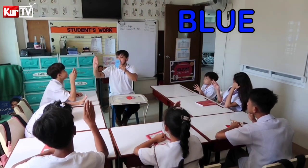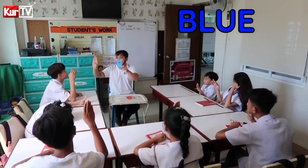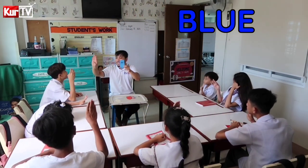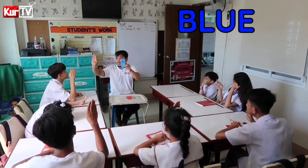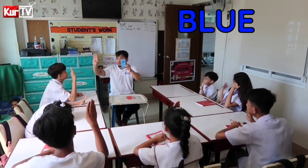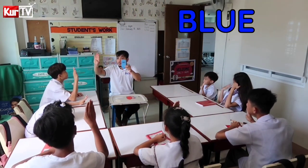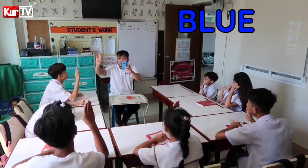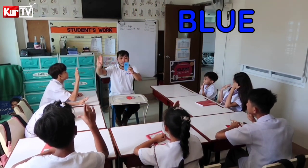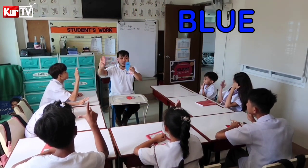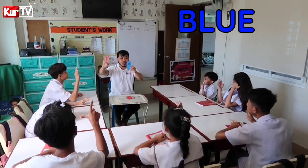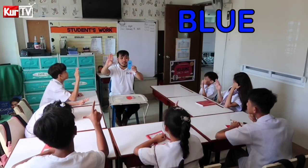Red